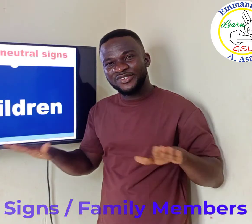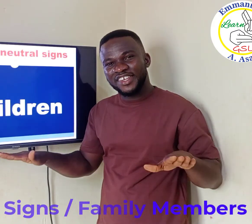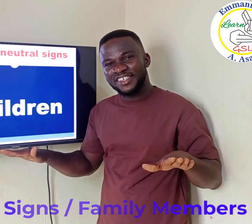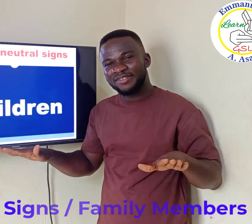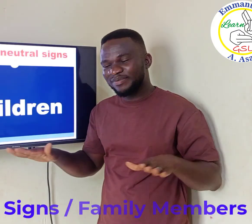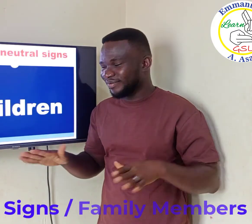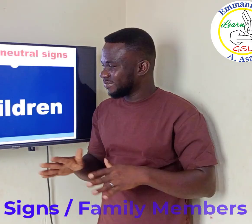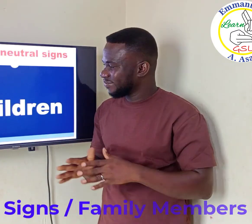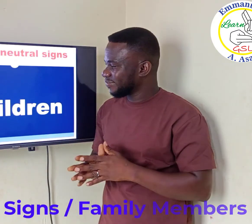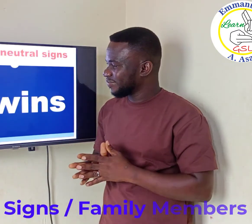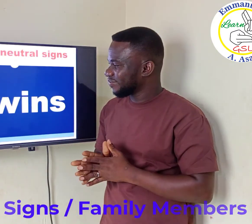children.